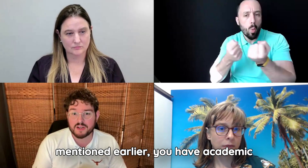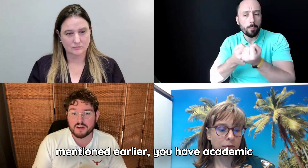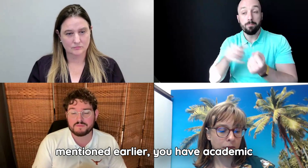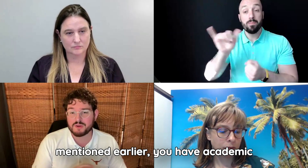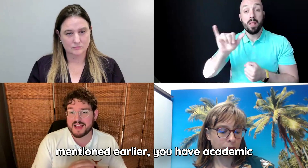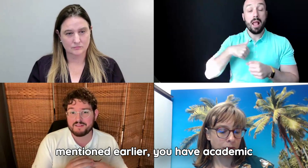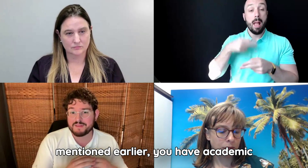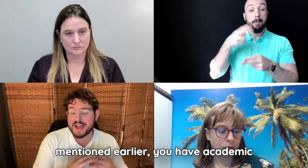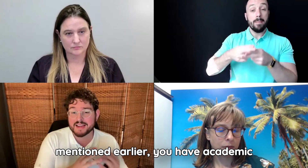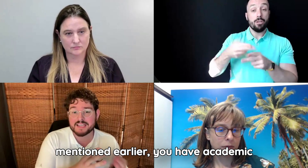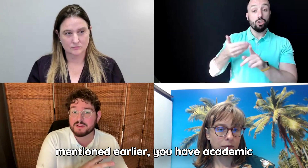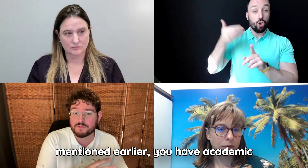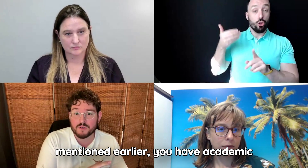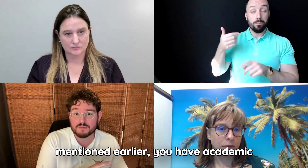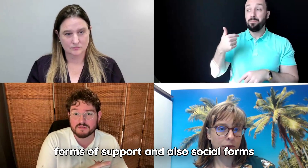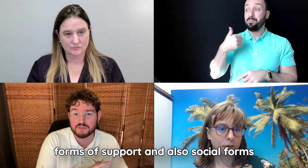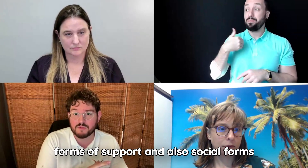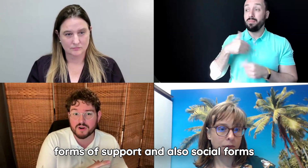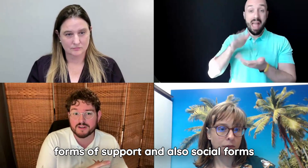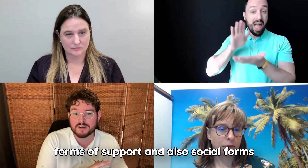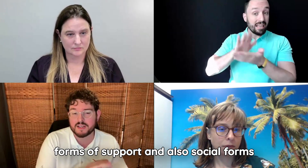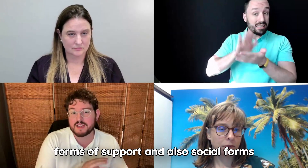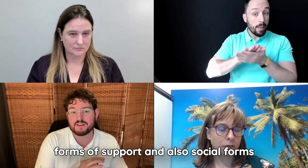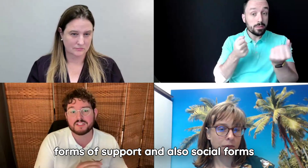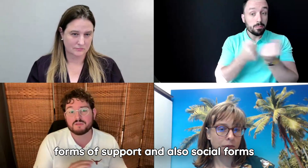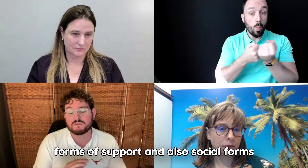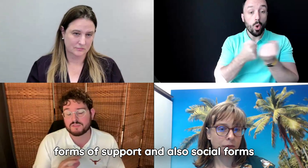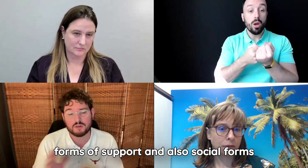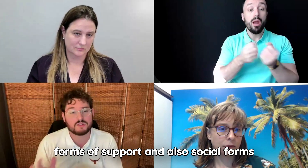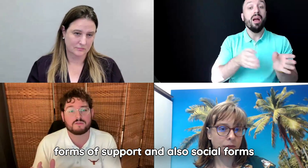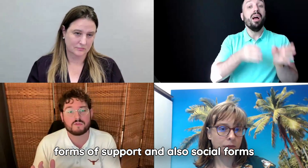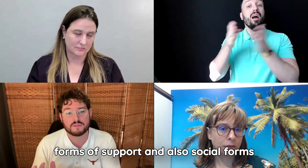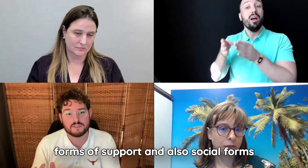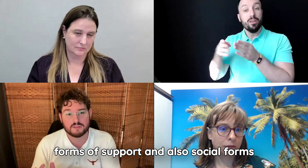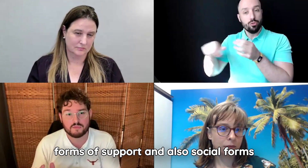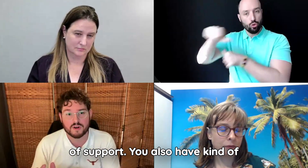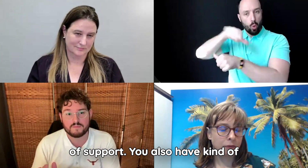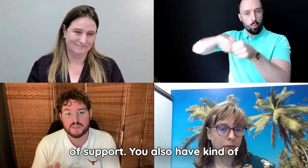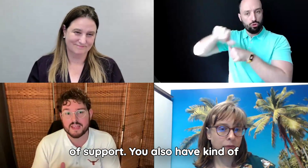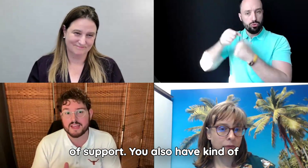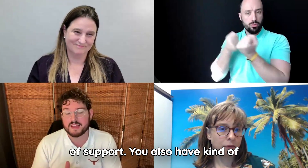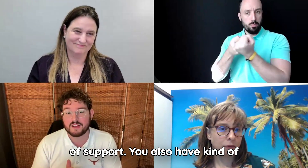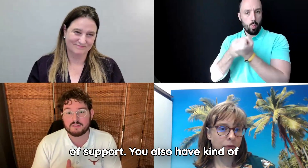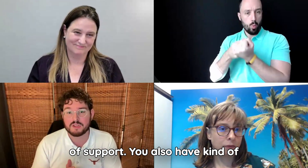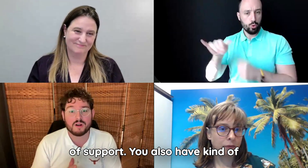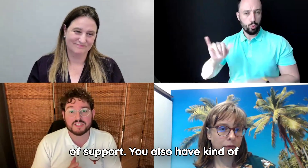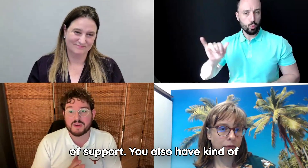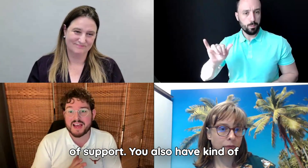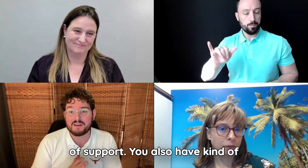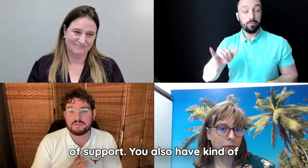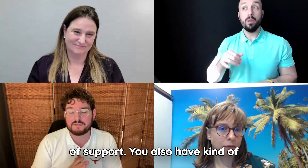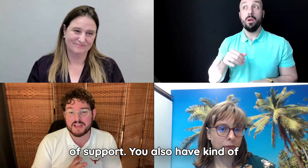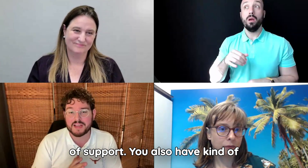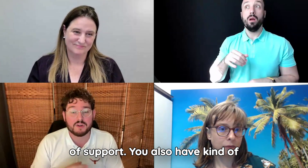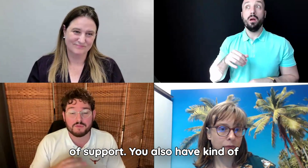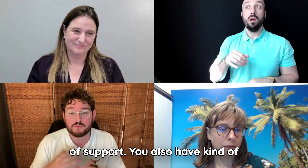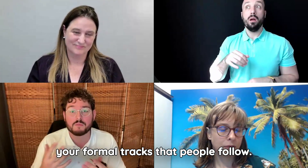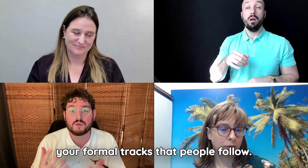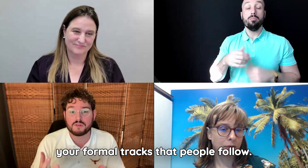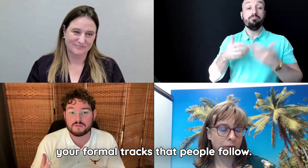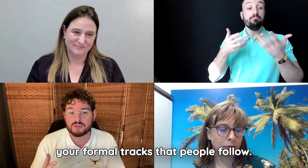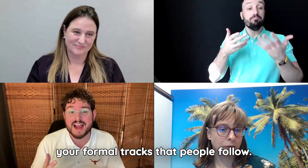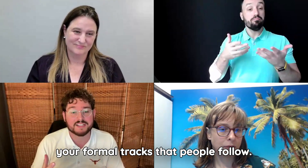mentioned earlier, you have academic forms of support and also social forms of support. You also have kind